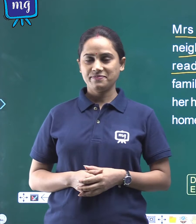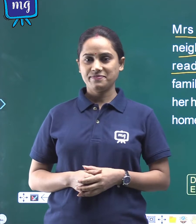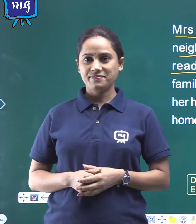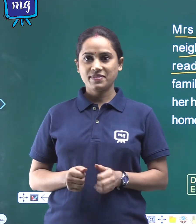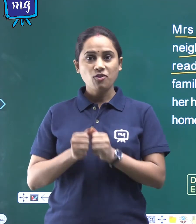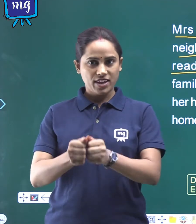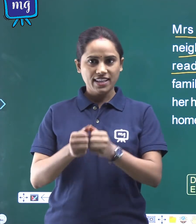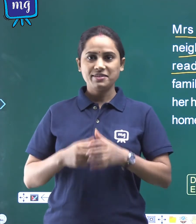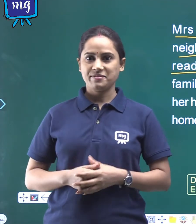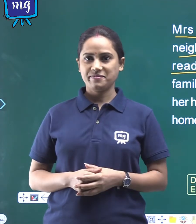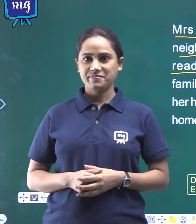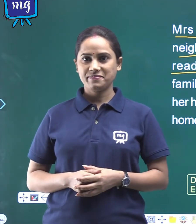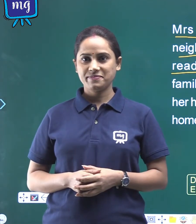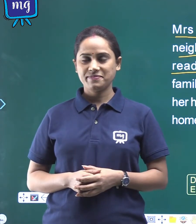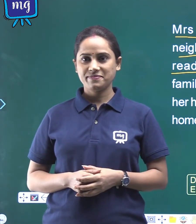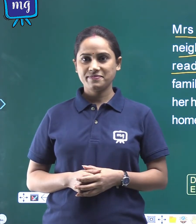with